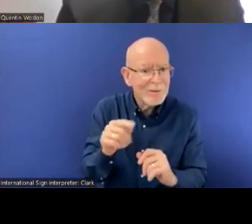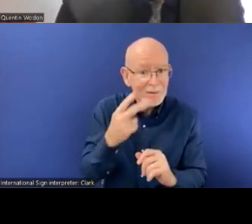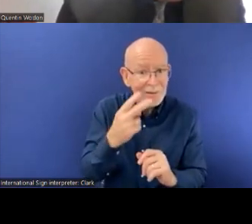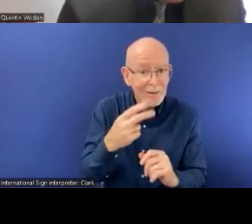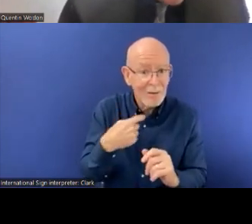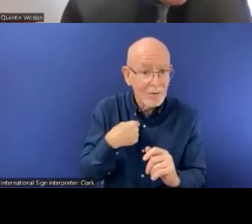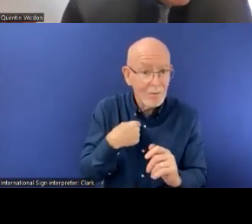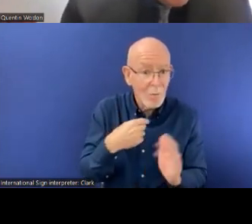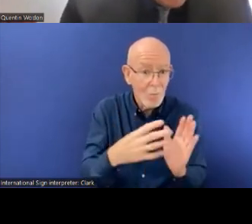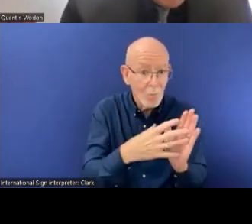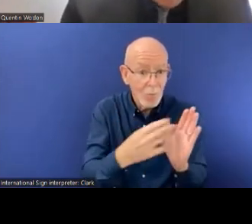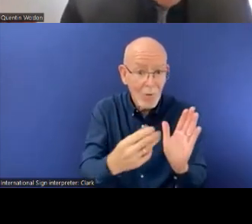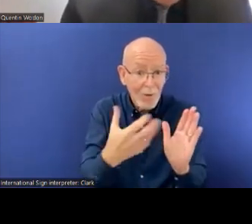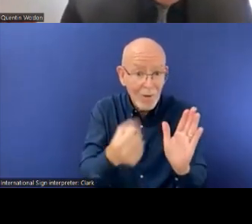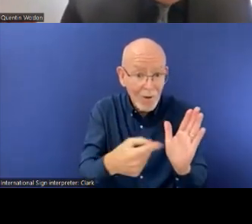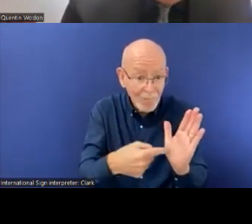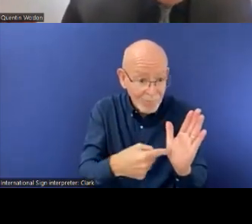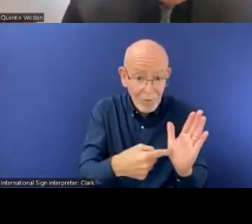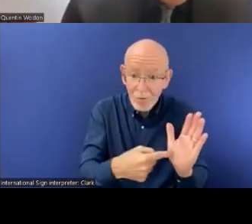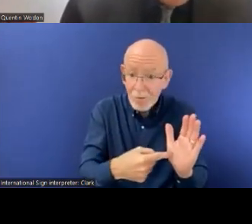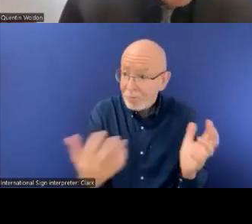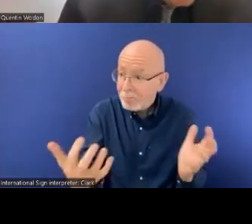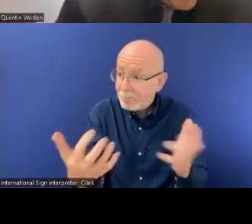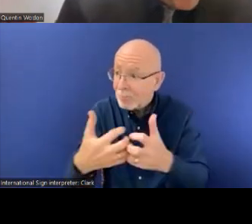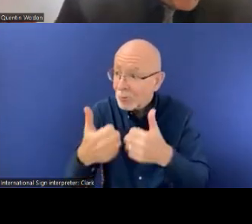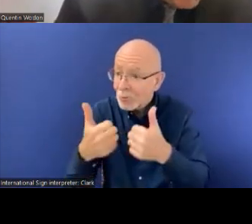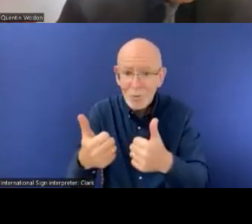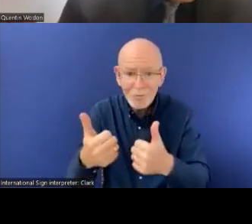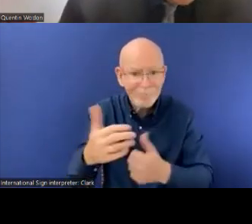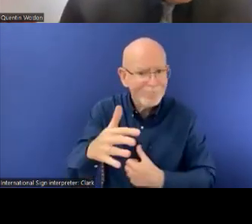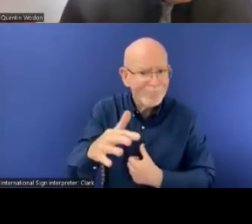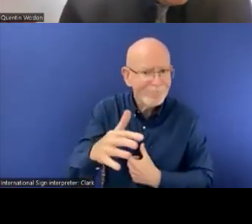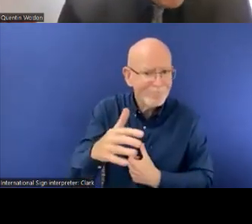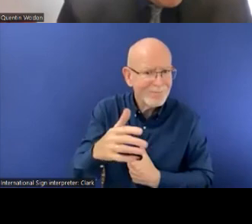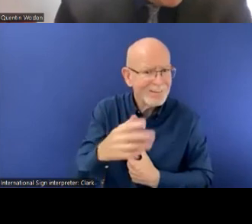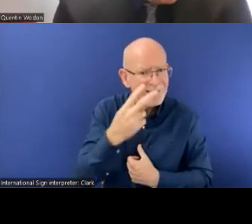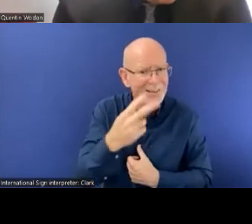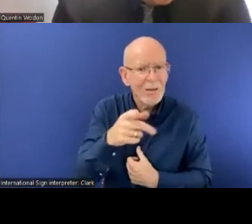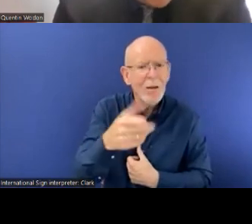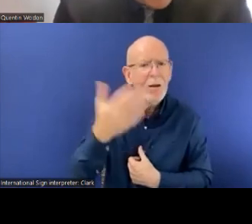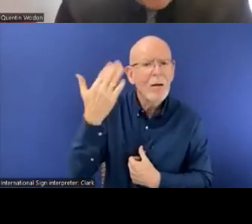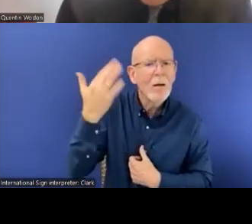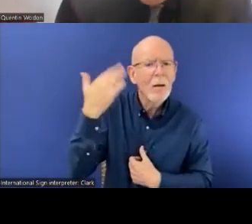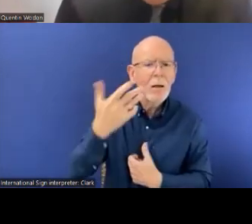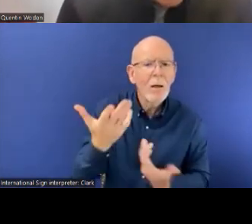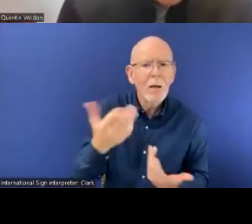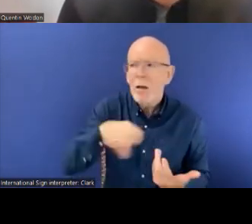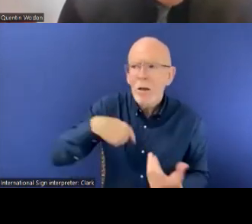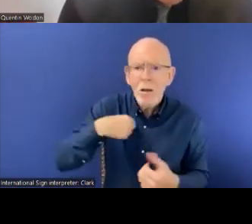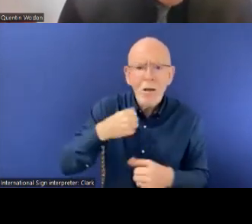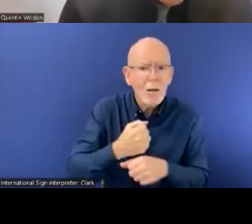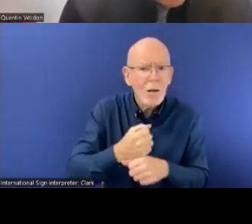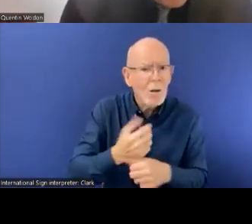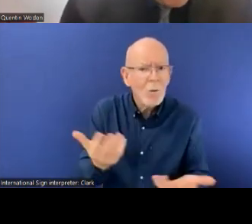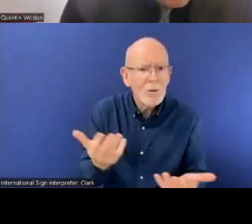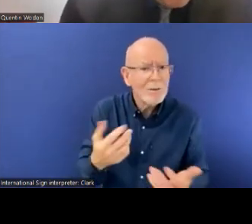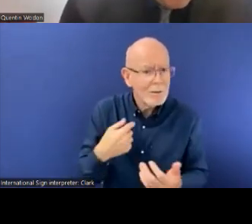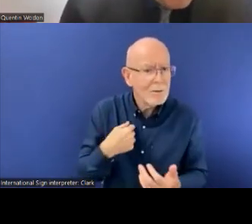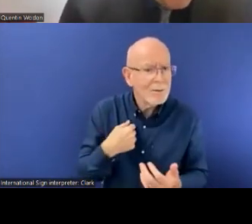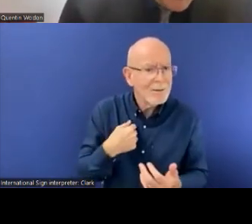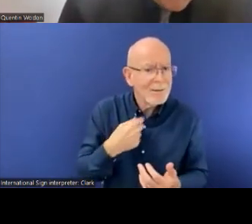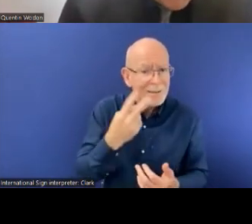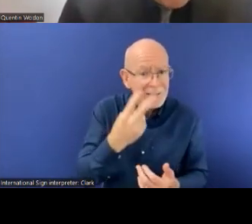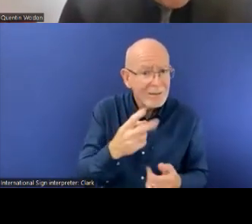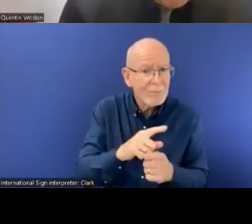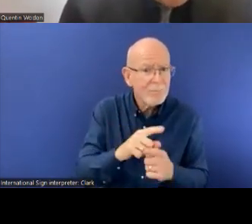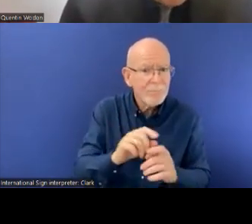programs. This is something we are considering doing. It is true for school health programs. It is true for some other types of disabilities.